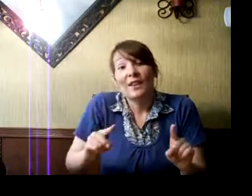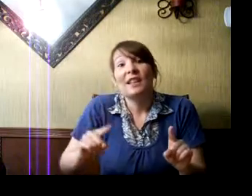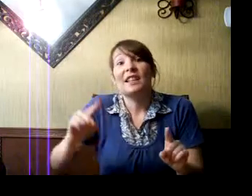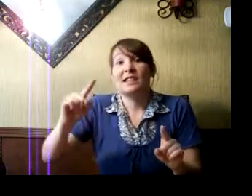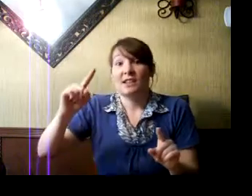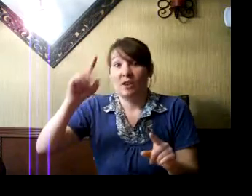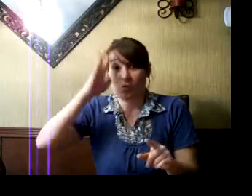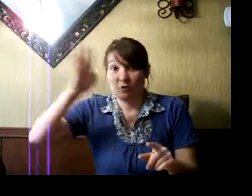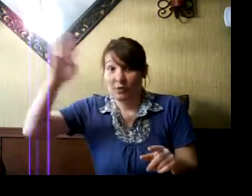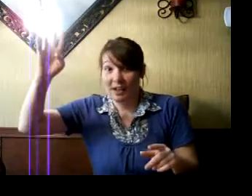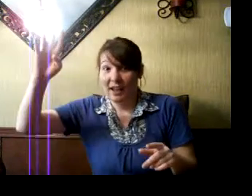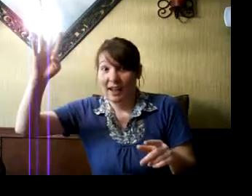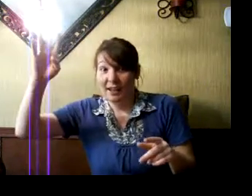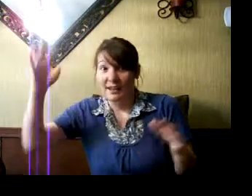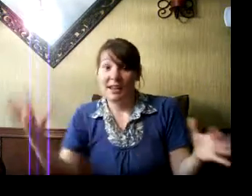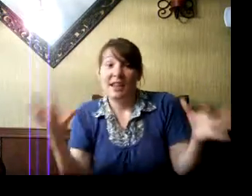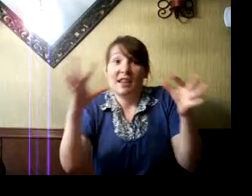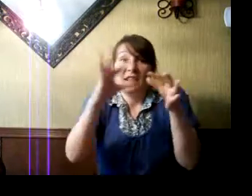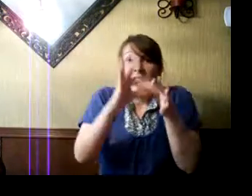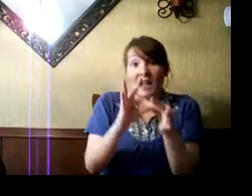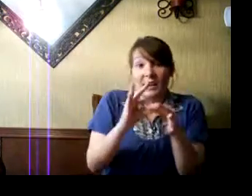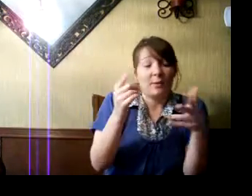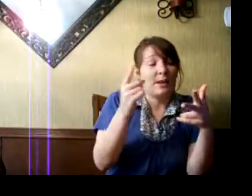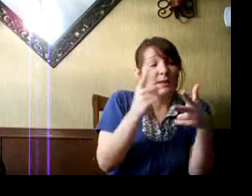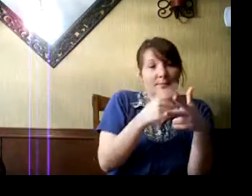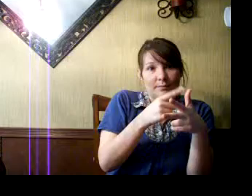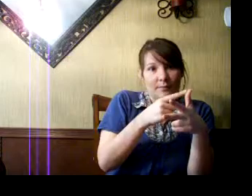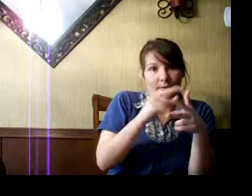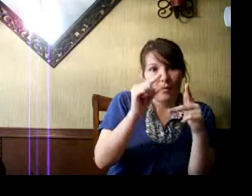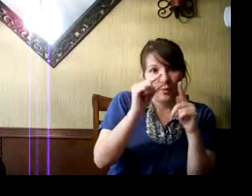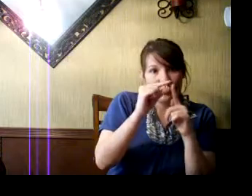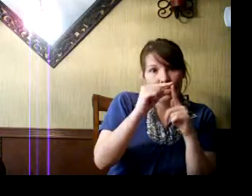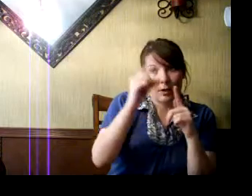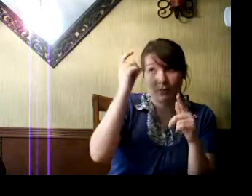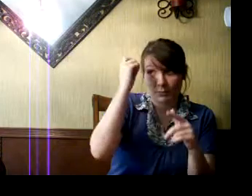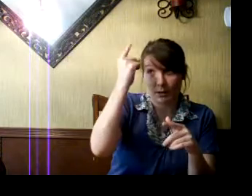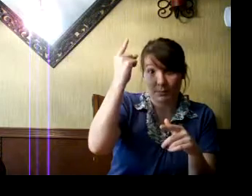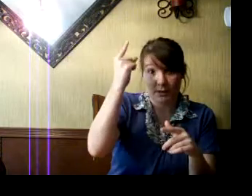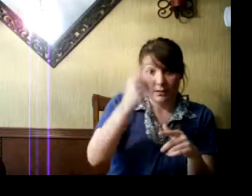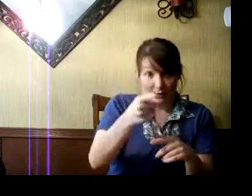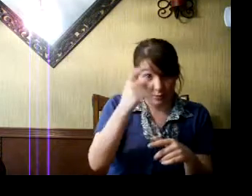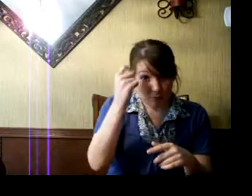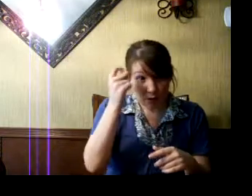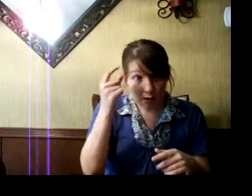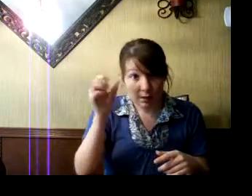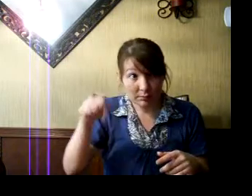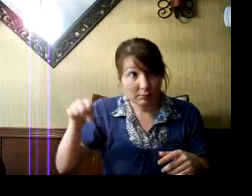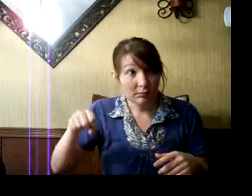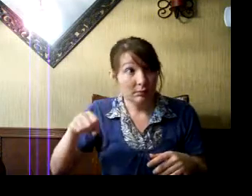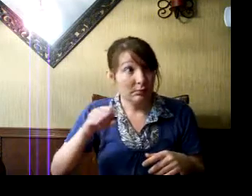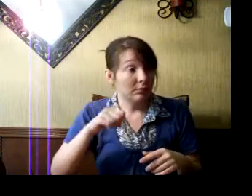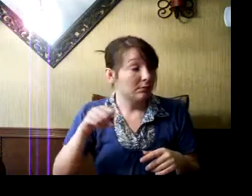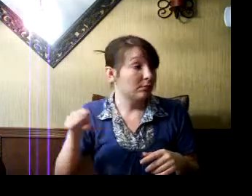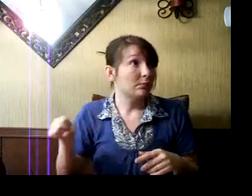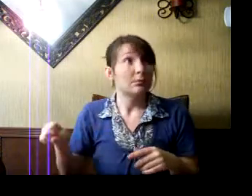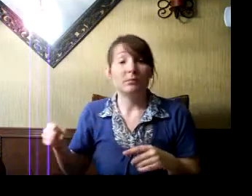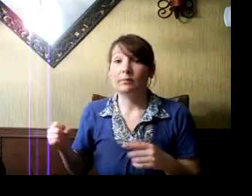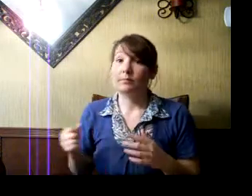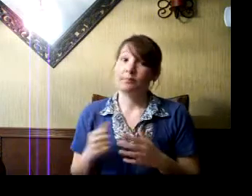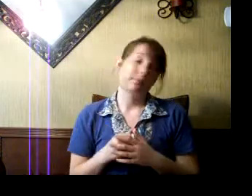reflect this abstraction. Okay, following me? Simple enough. Okay. Now, what we want to do then is,